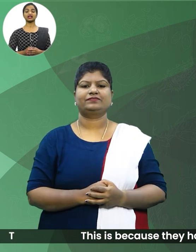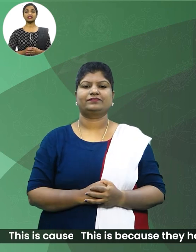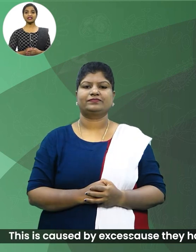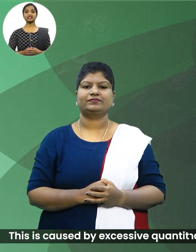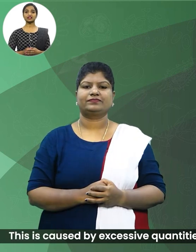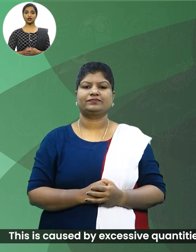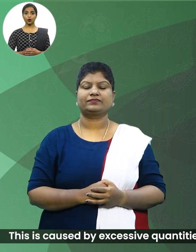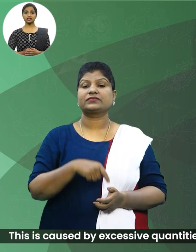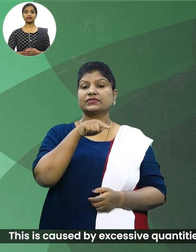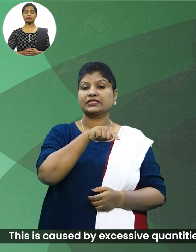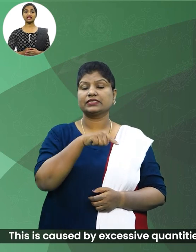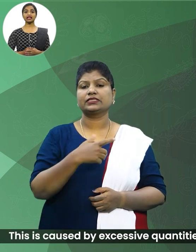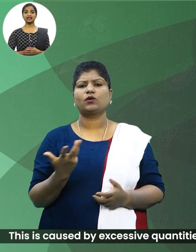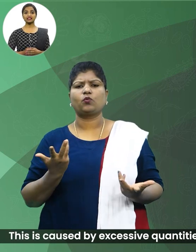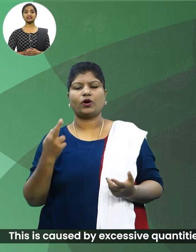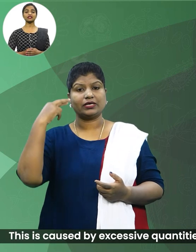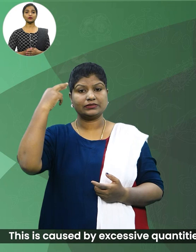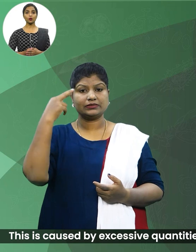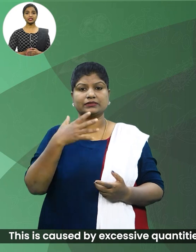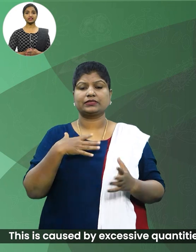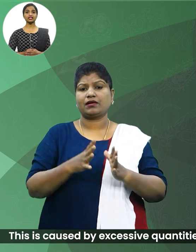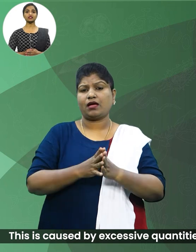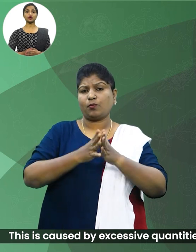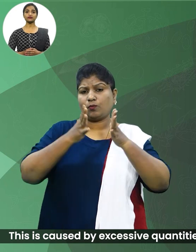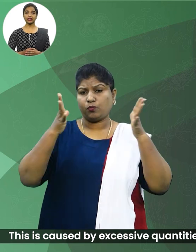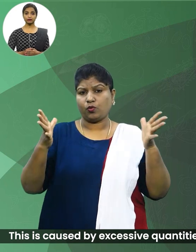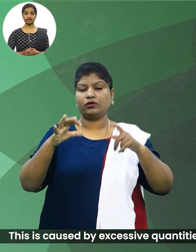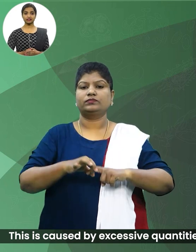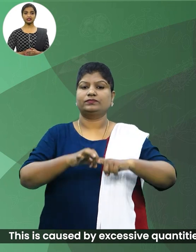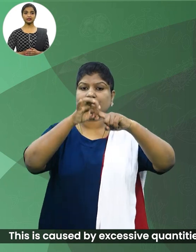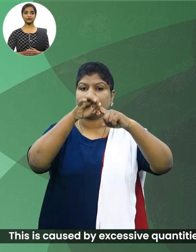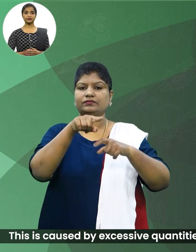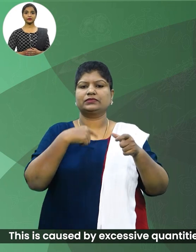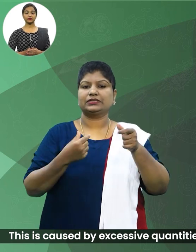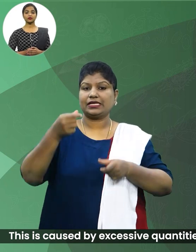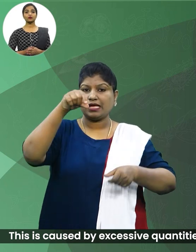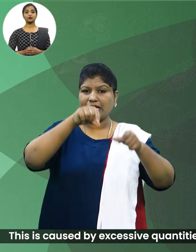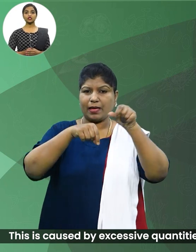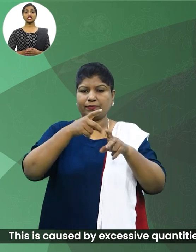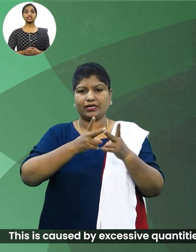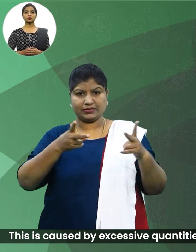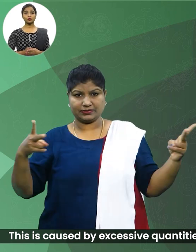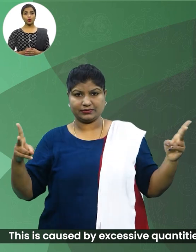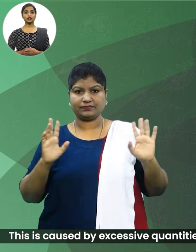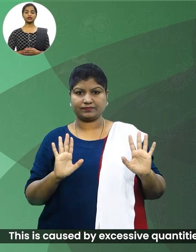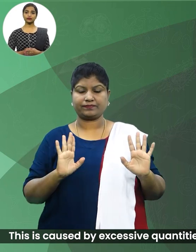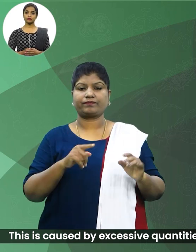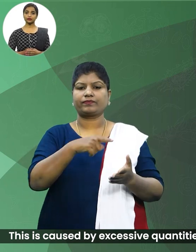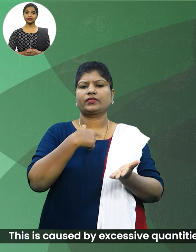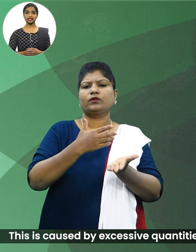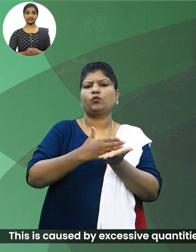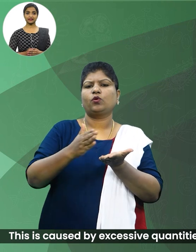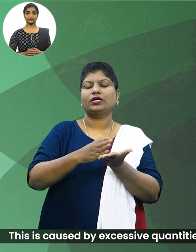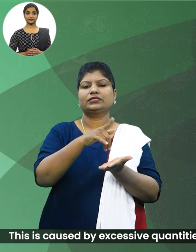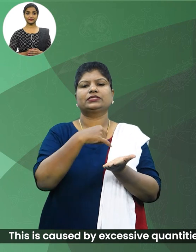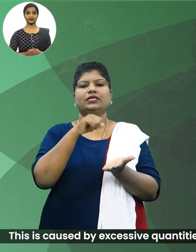This is caused by excessive quantities of chemicals which get washed from